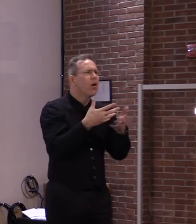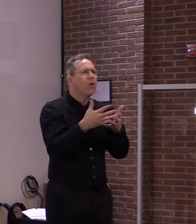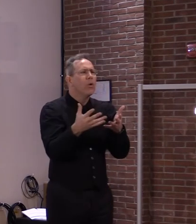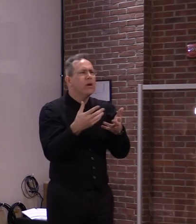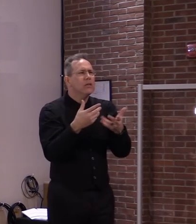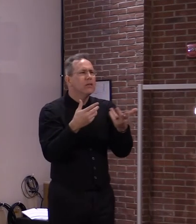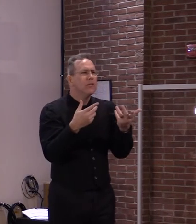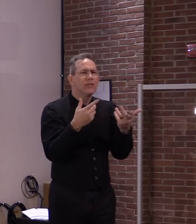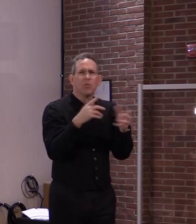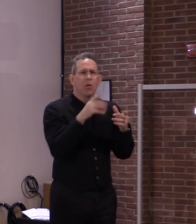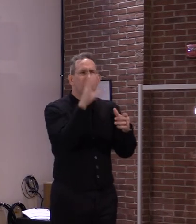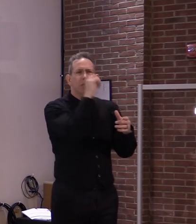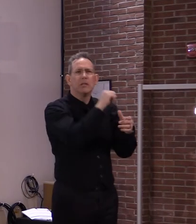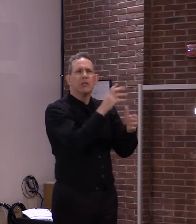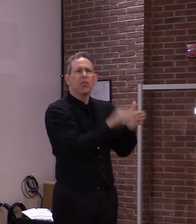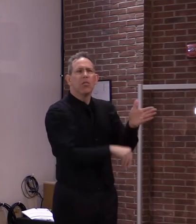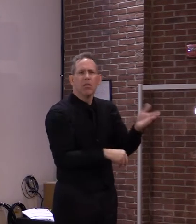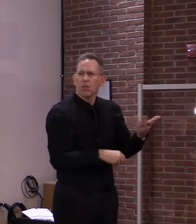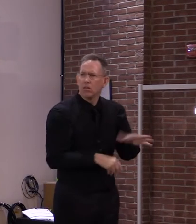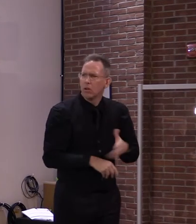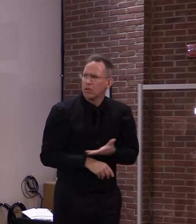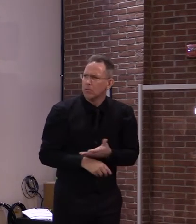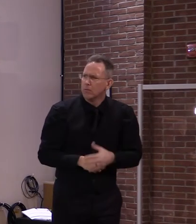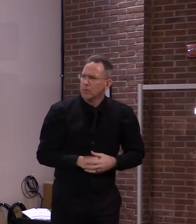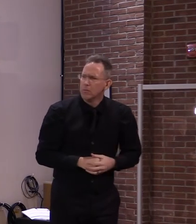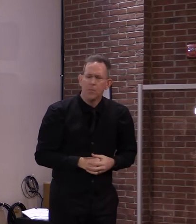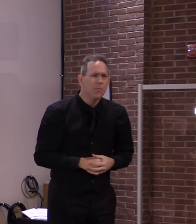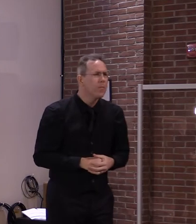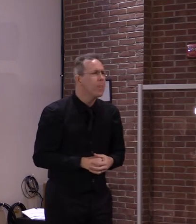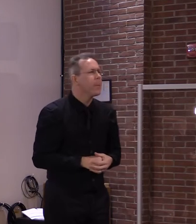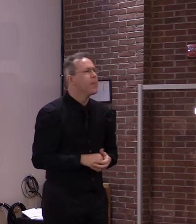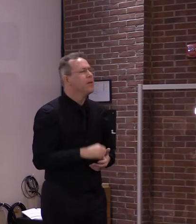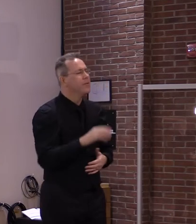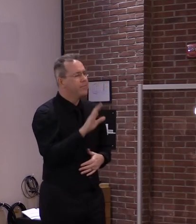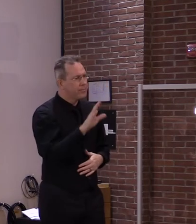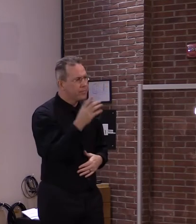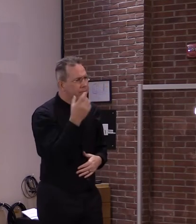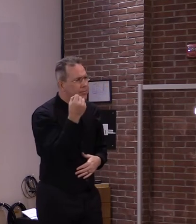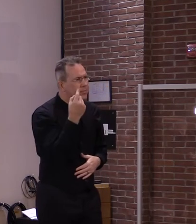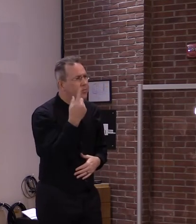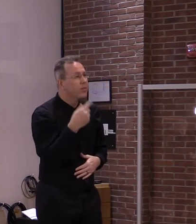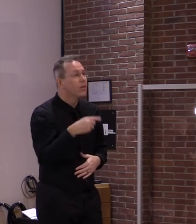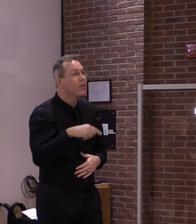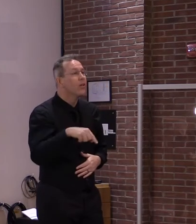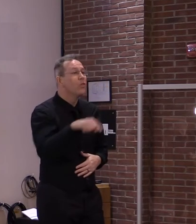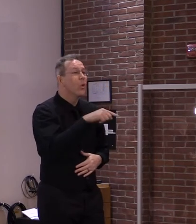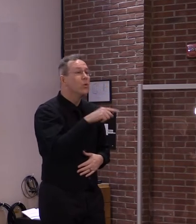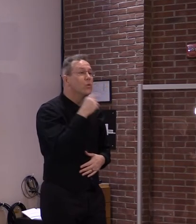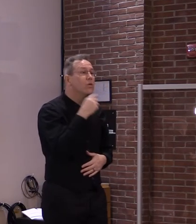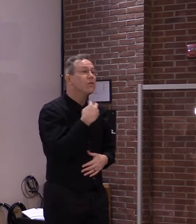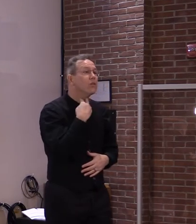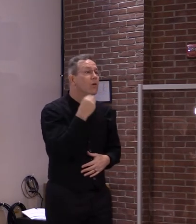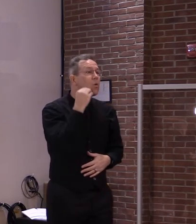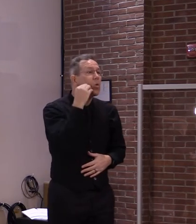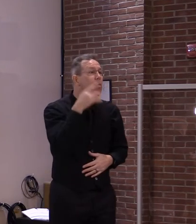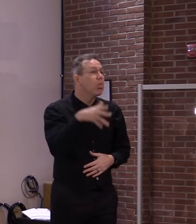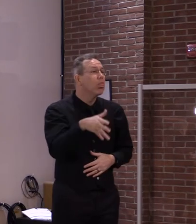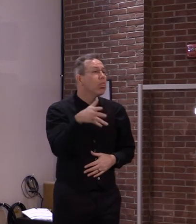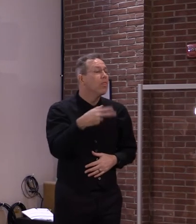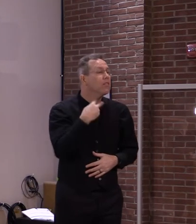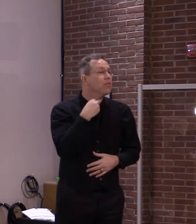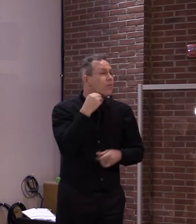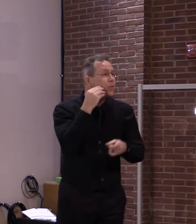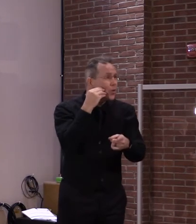that yeah i mean the primary way we're going to deliver to the homebound is um through the